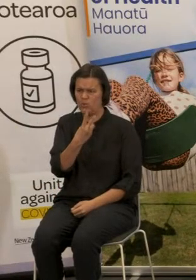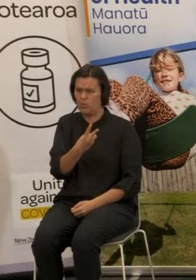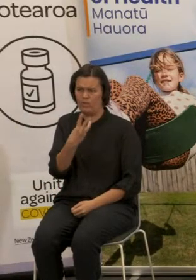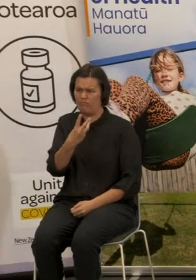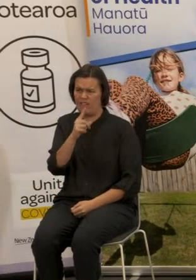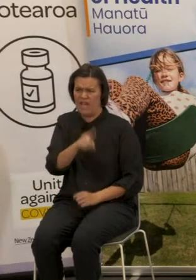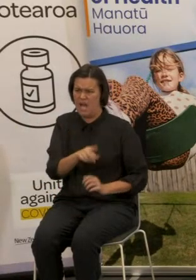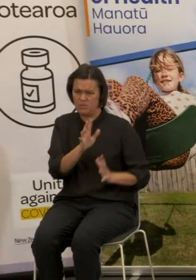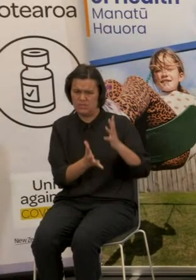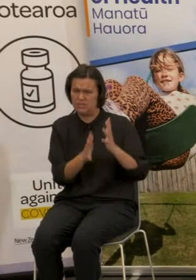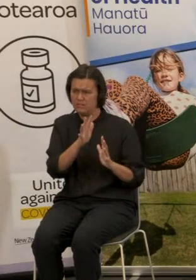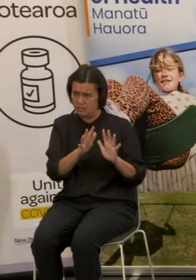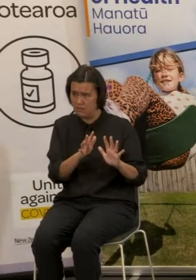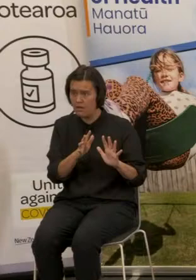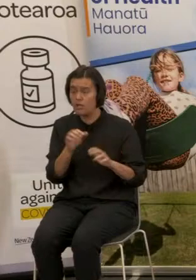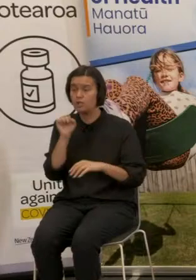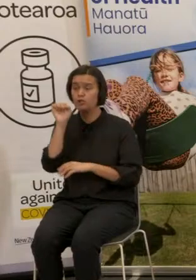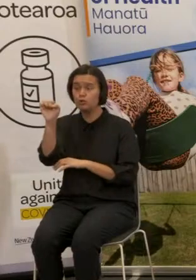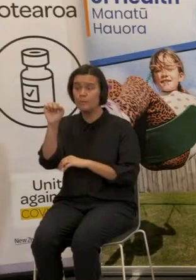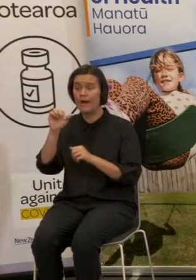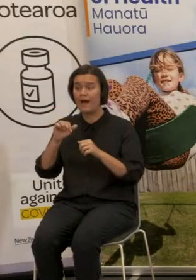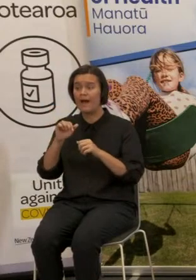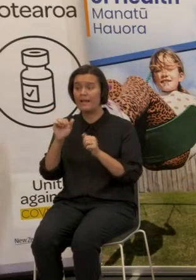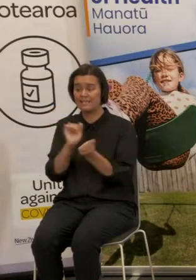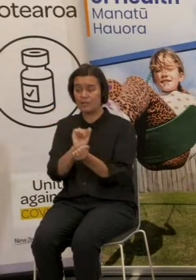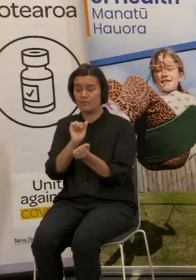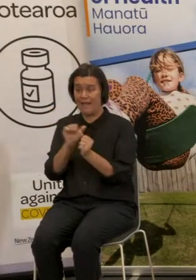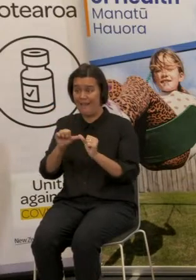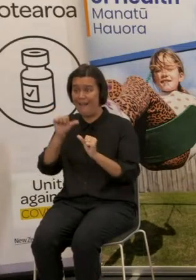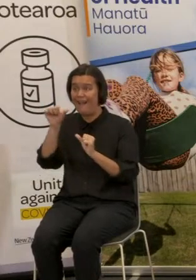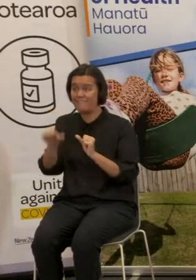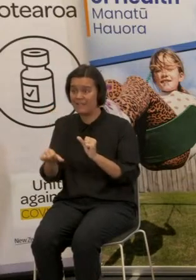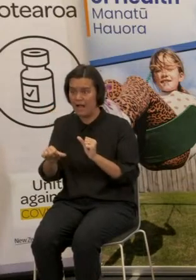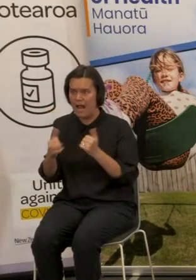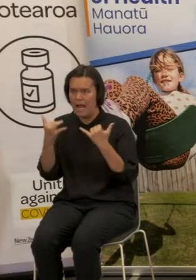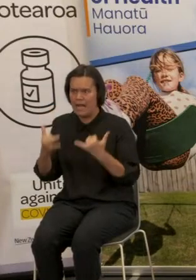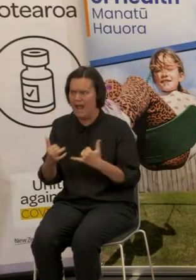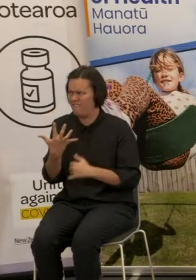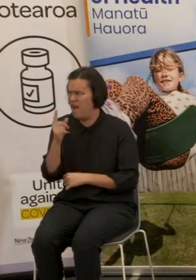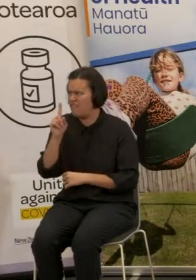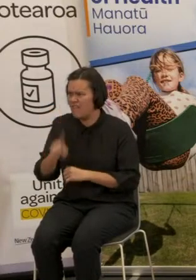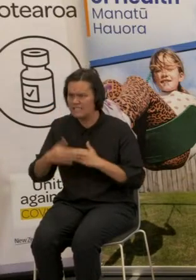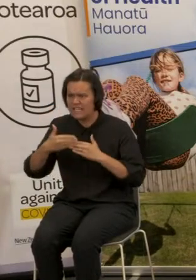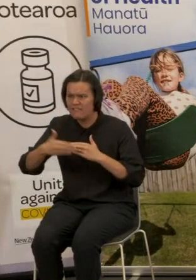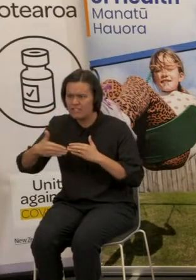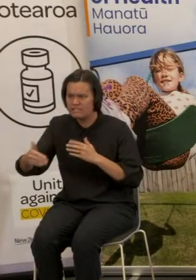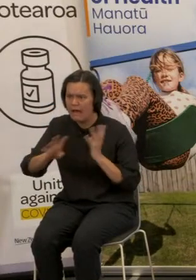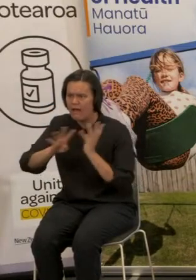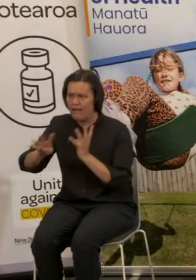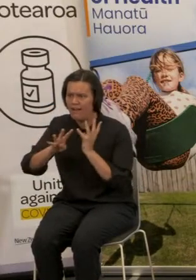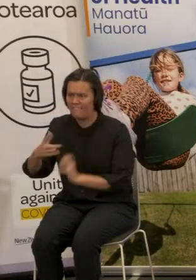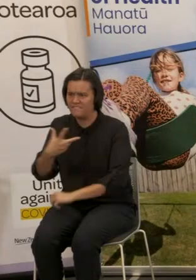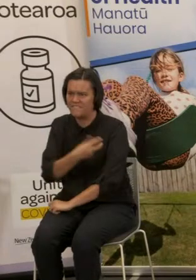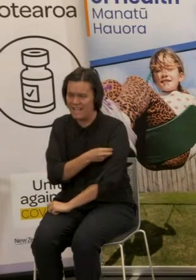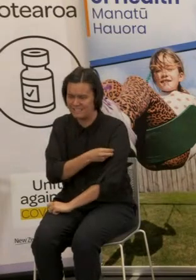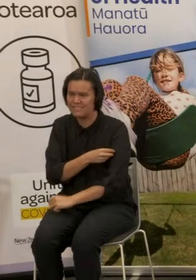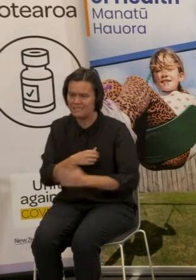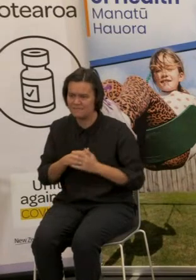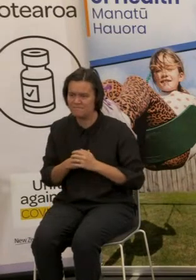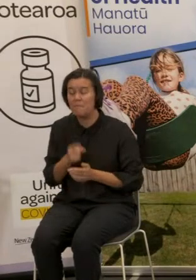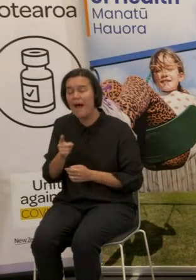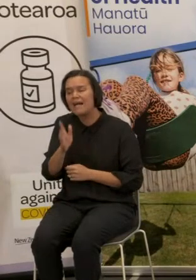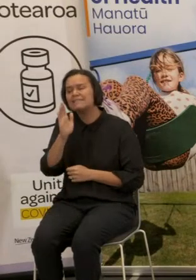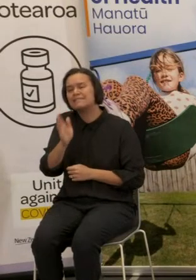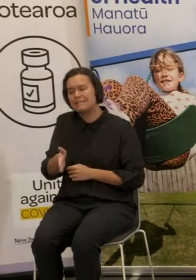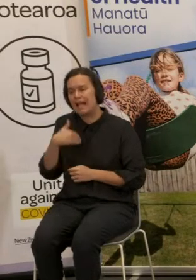that's going on in the community. We've got more work to do, but we're really going to have a good hard crack at getting to 90% in